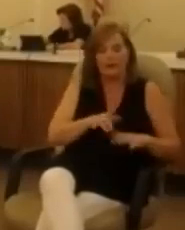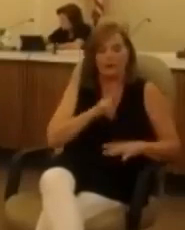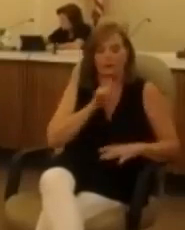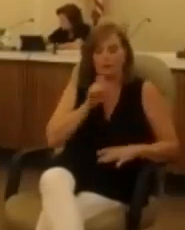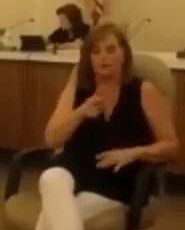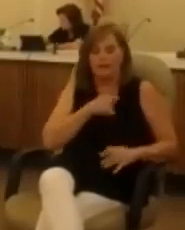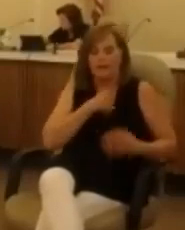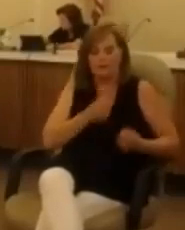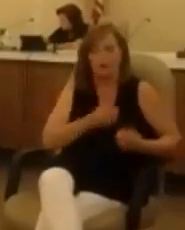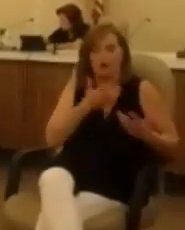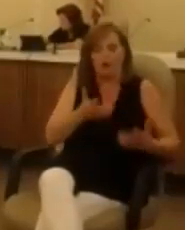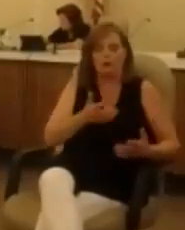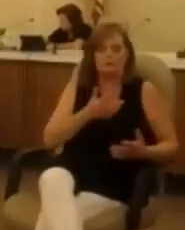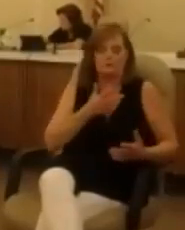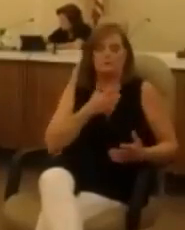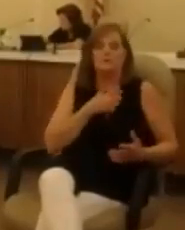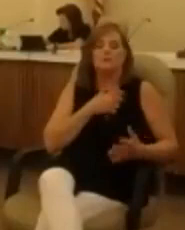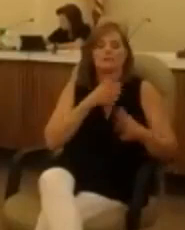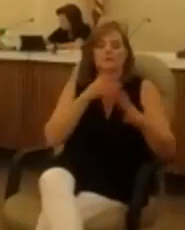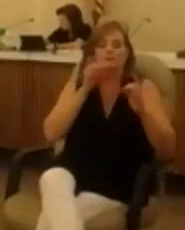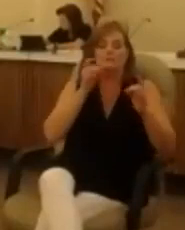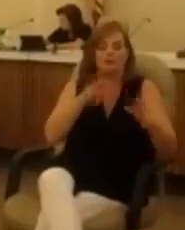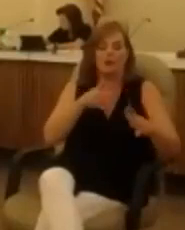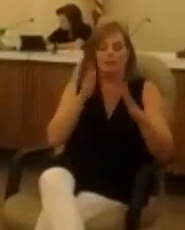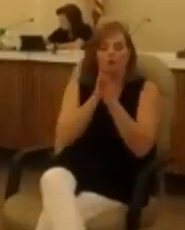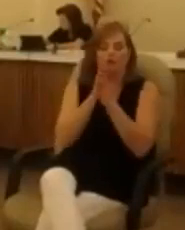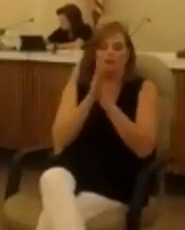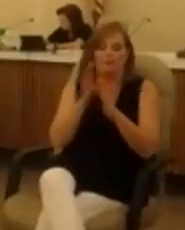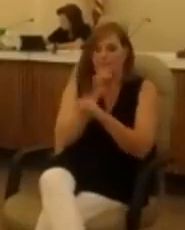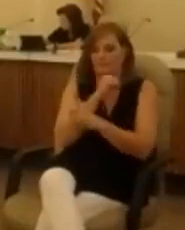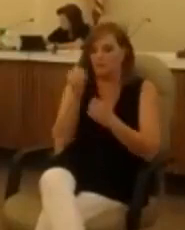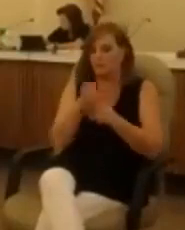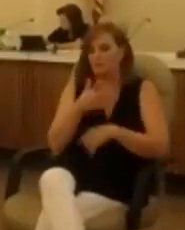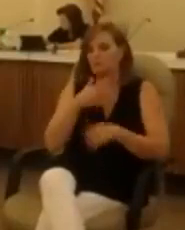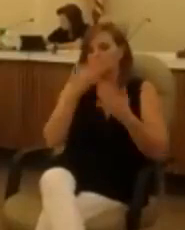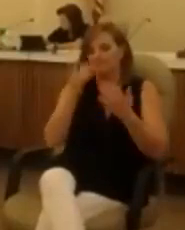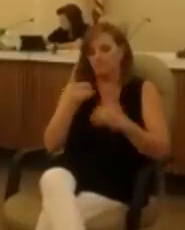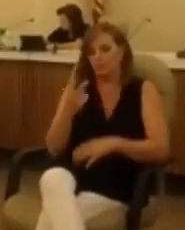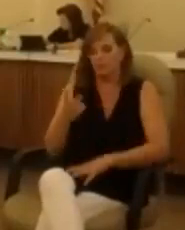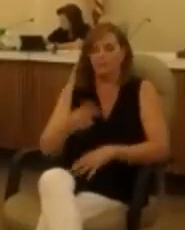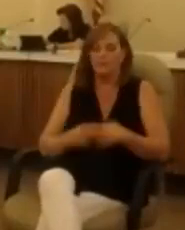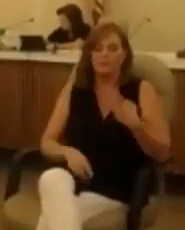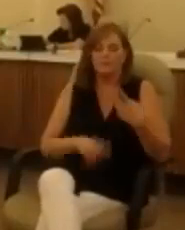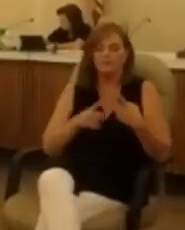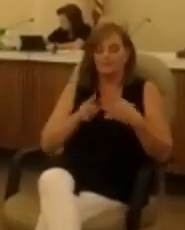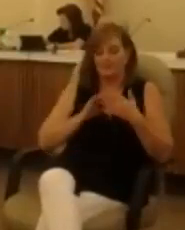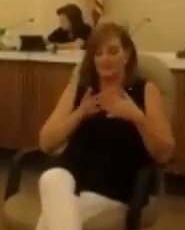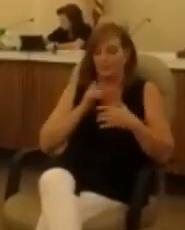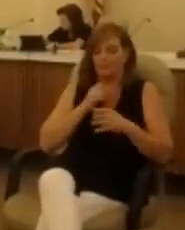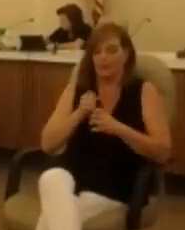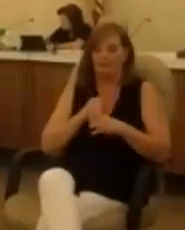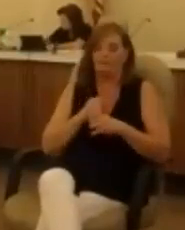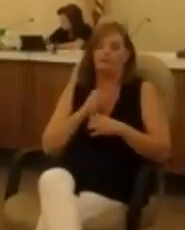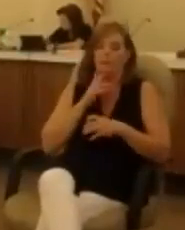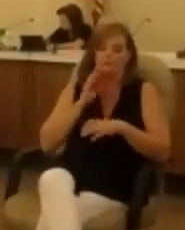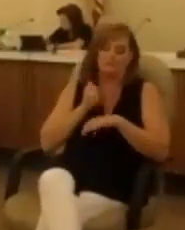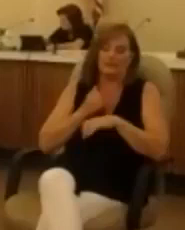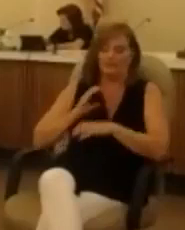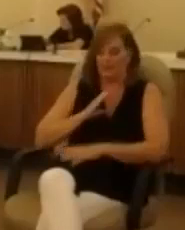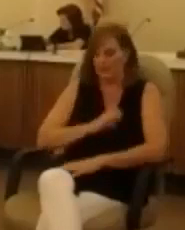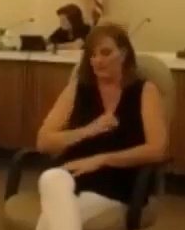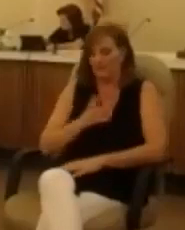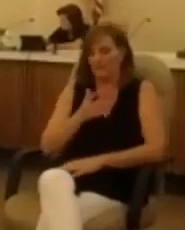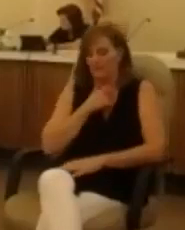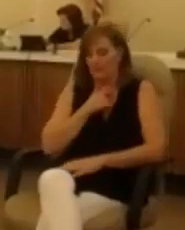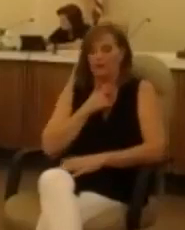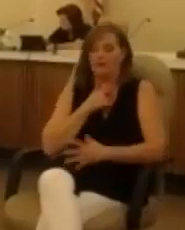the immediate neighborhood and/or on Ward Hill Road. And 2, the town will create an advisory committee comprising residents and